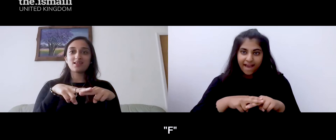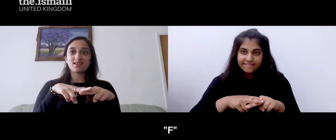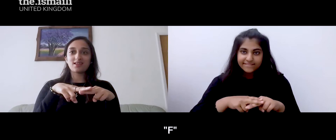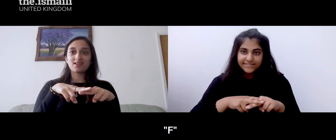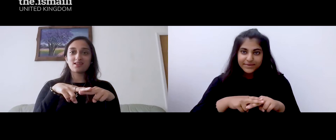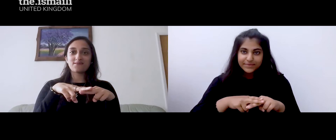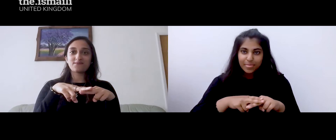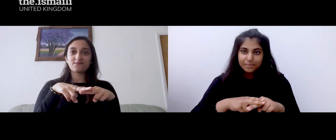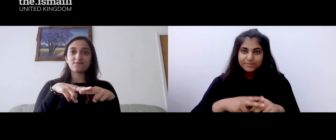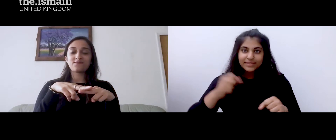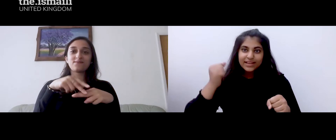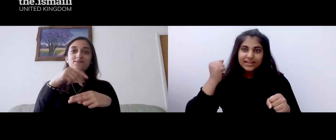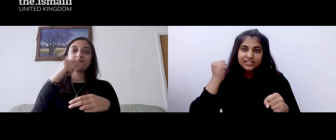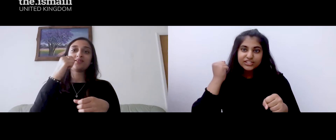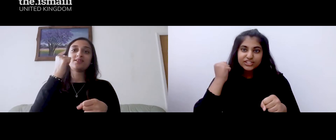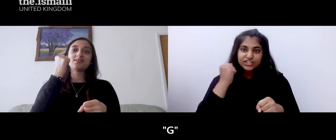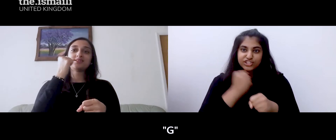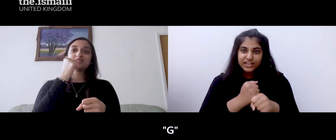F,